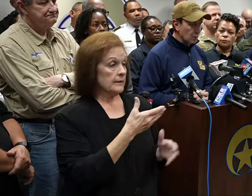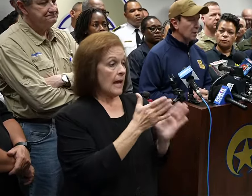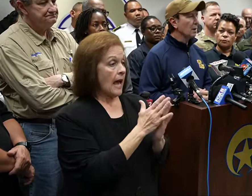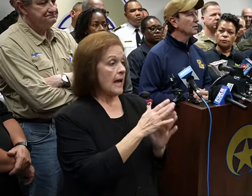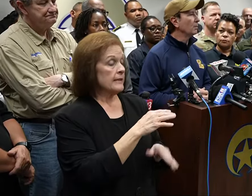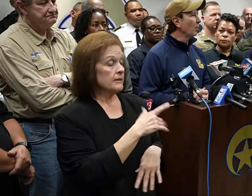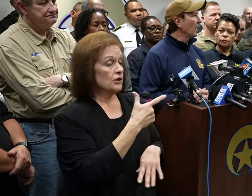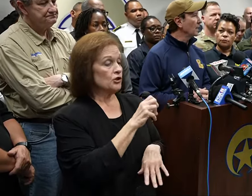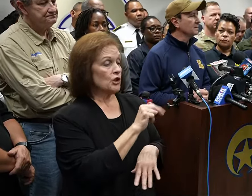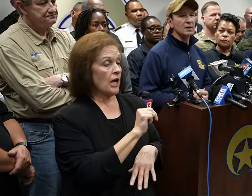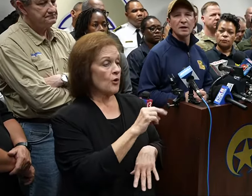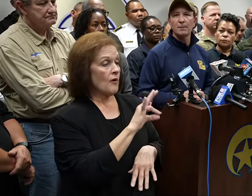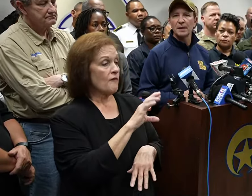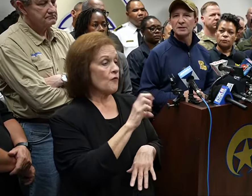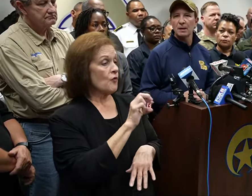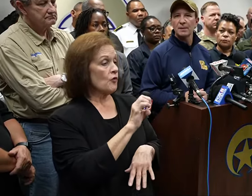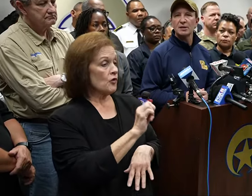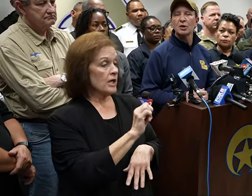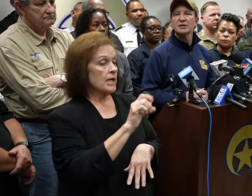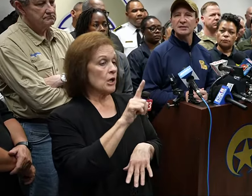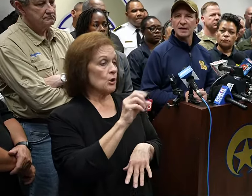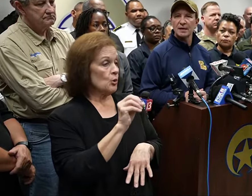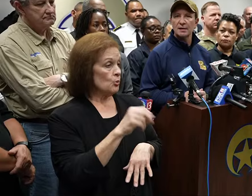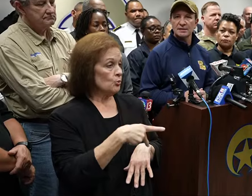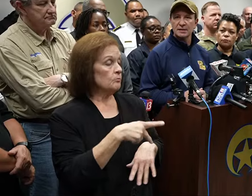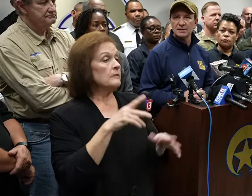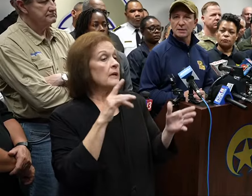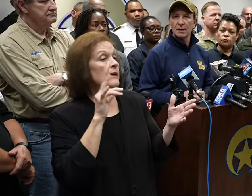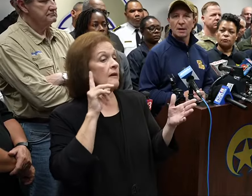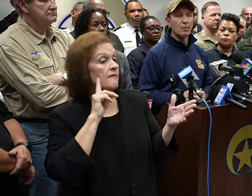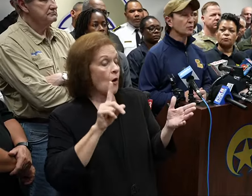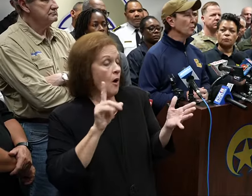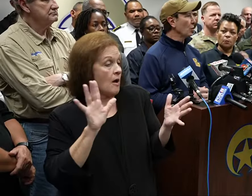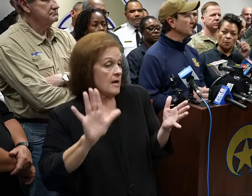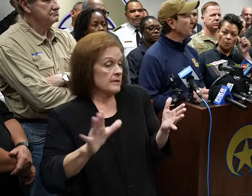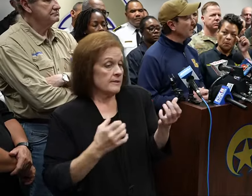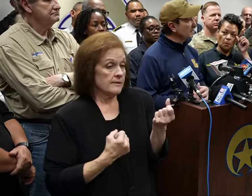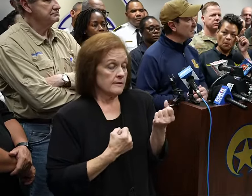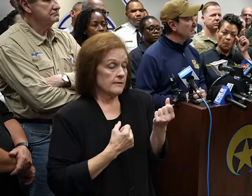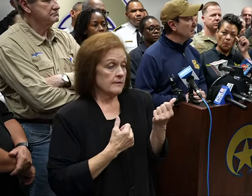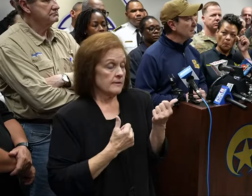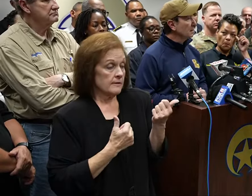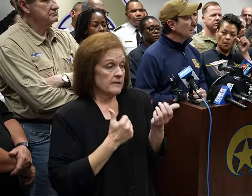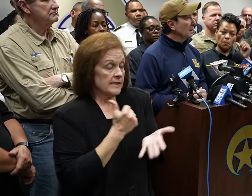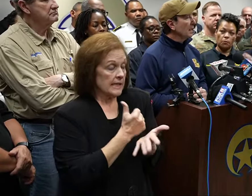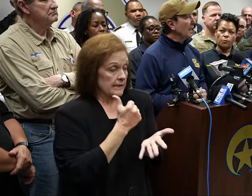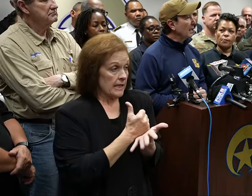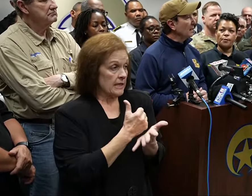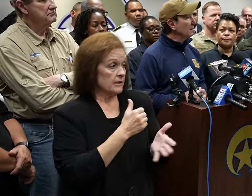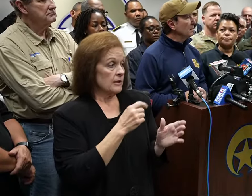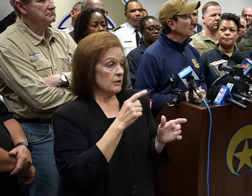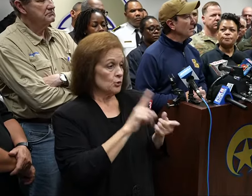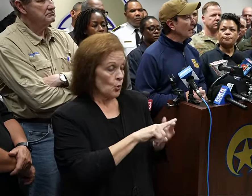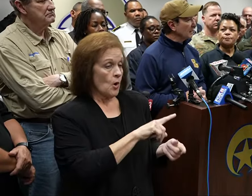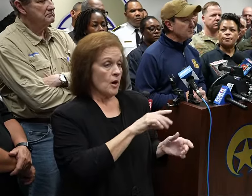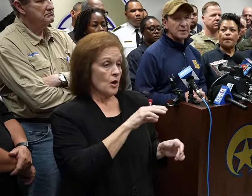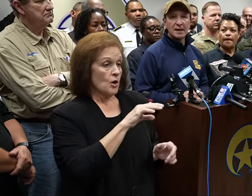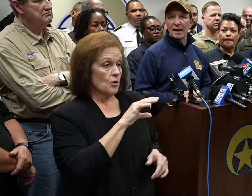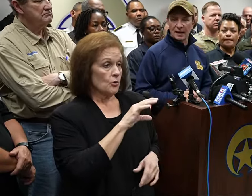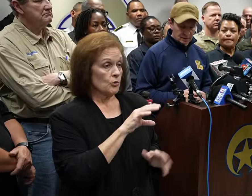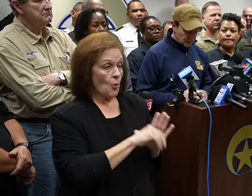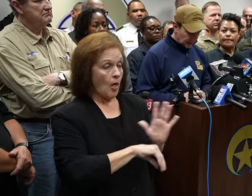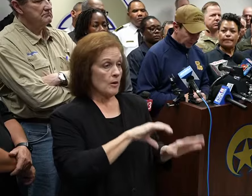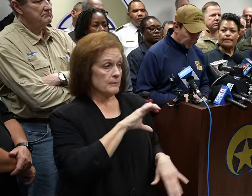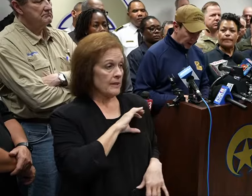Freelou to mobilize a military police company to assist both New Orleans Police and